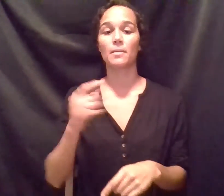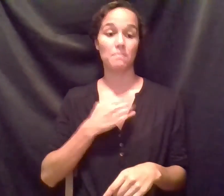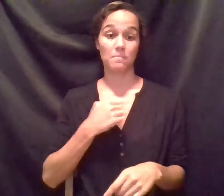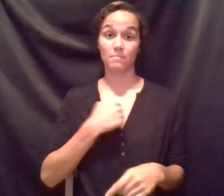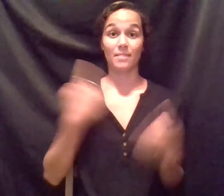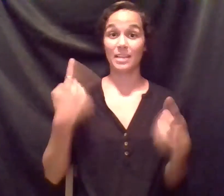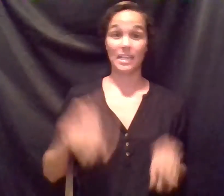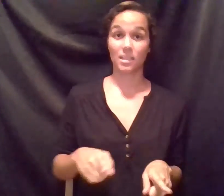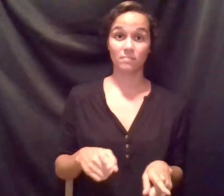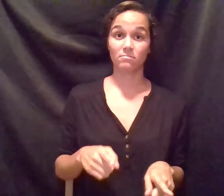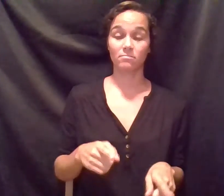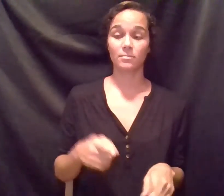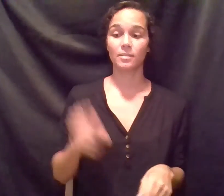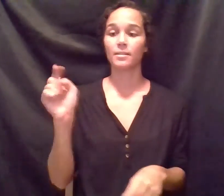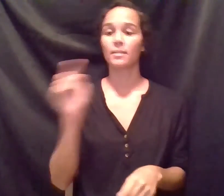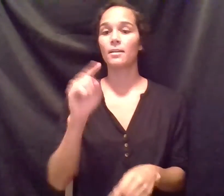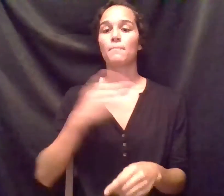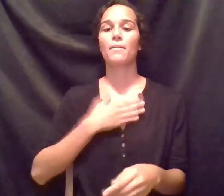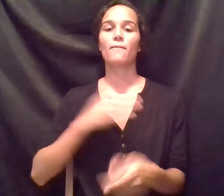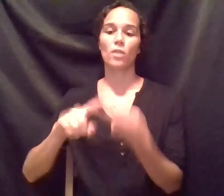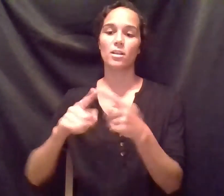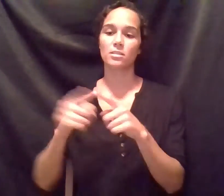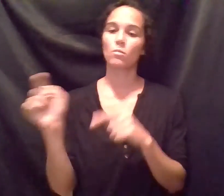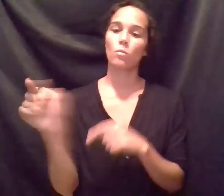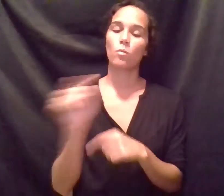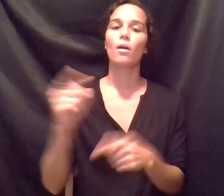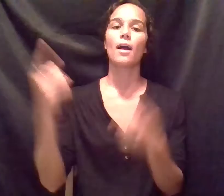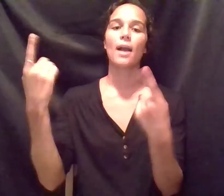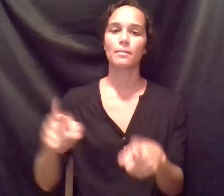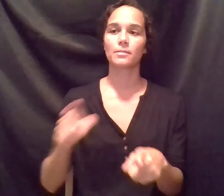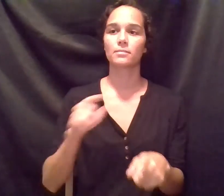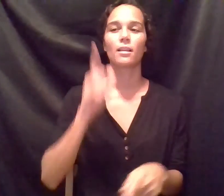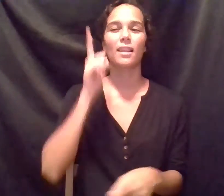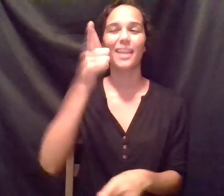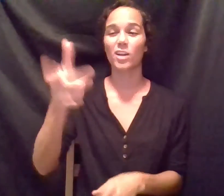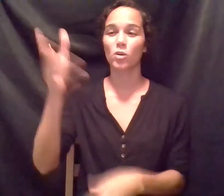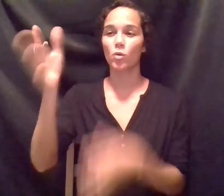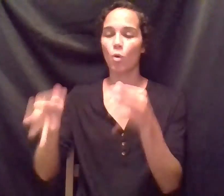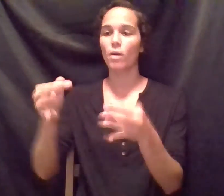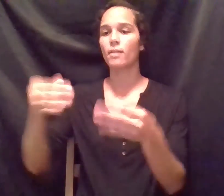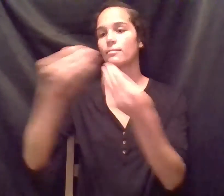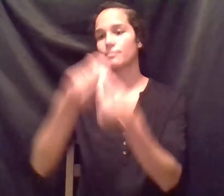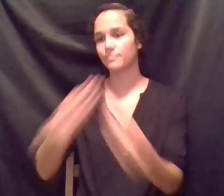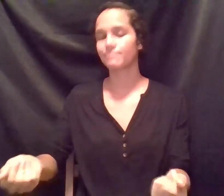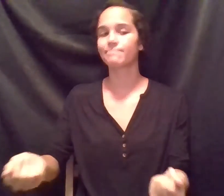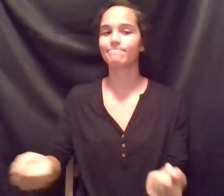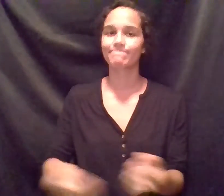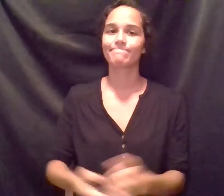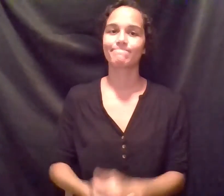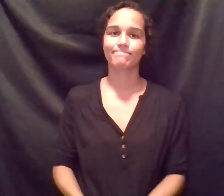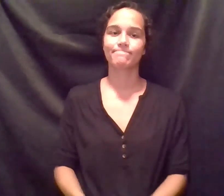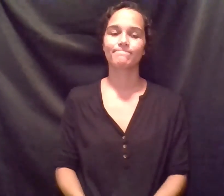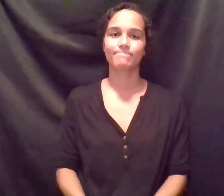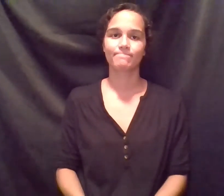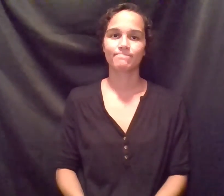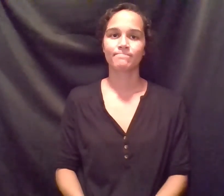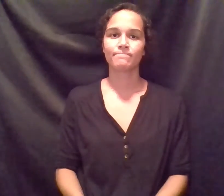And we fight and we take care of things. But you've got to know that there is a price to pay for exercising your